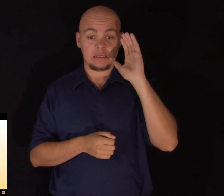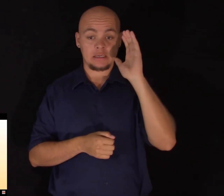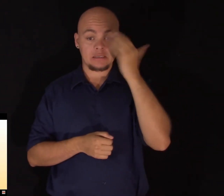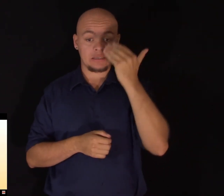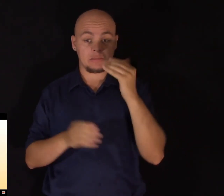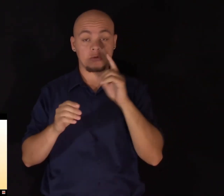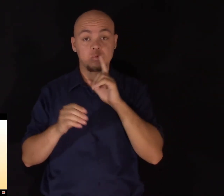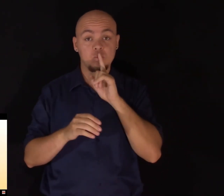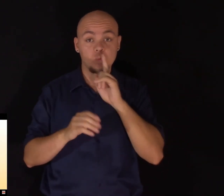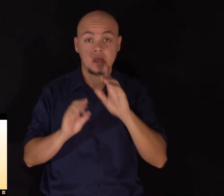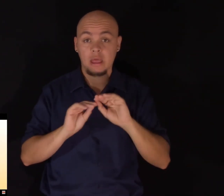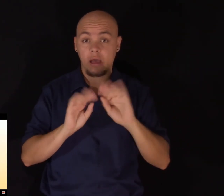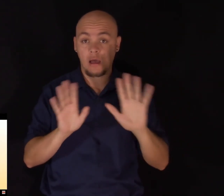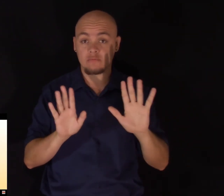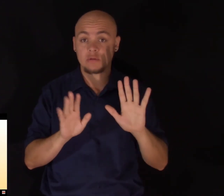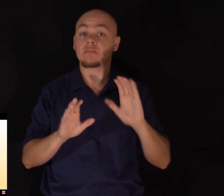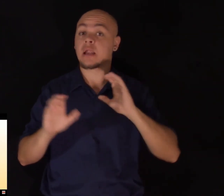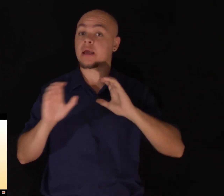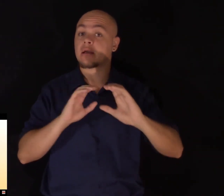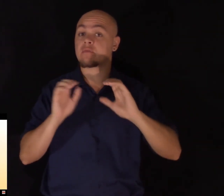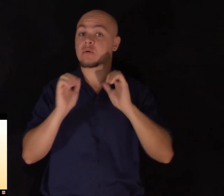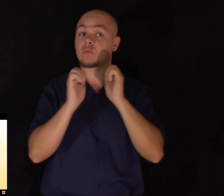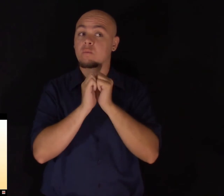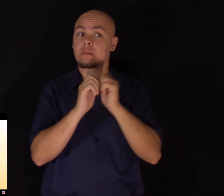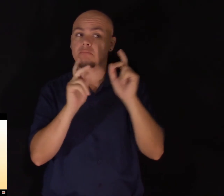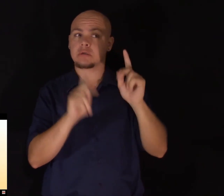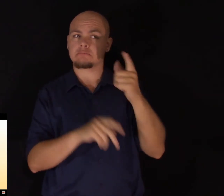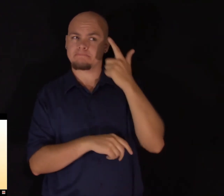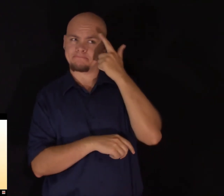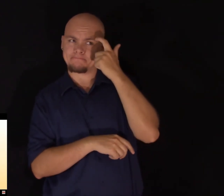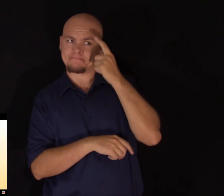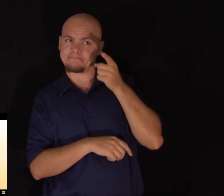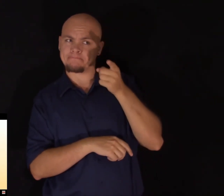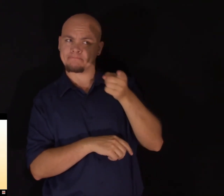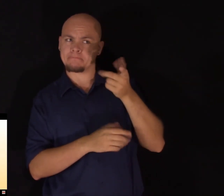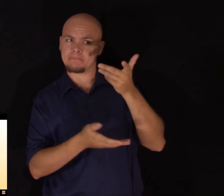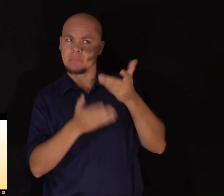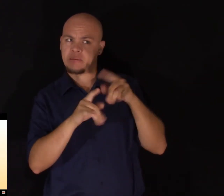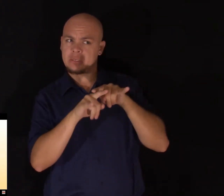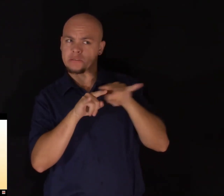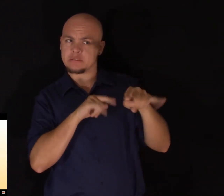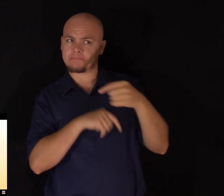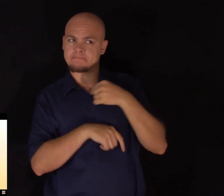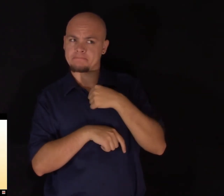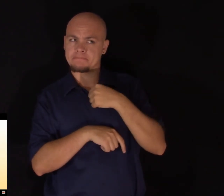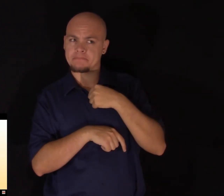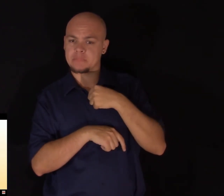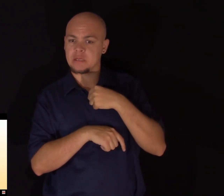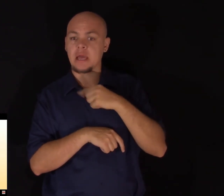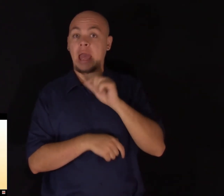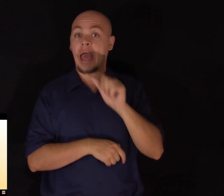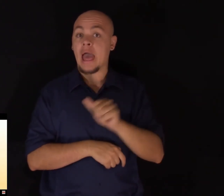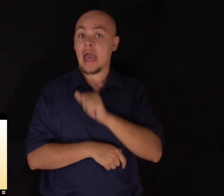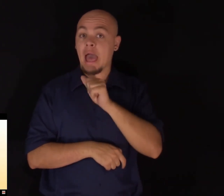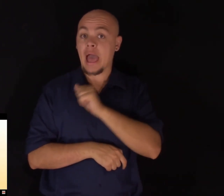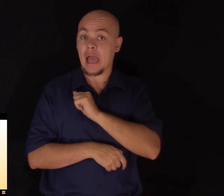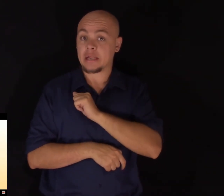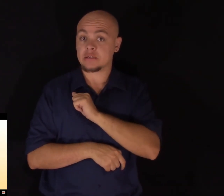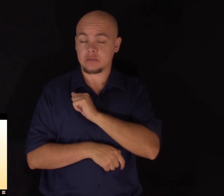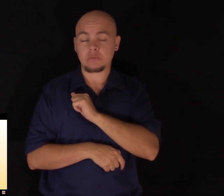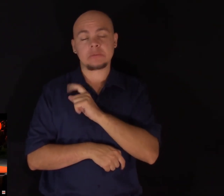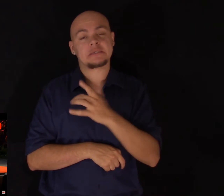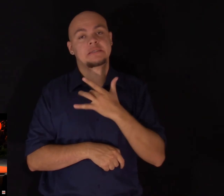obvious, but when you're having a conversation with someone that you suspect of deception, attitude is by far the most overlooked but telling of